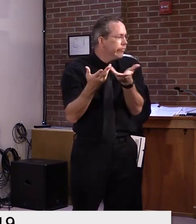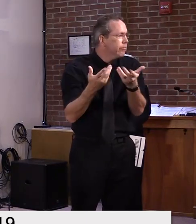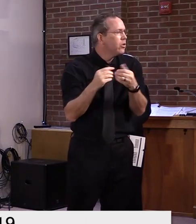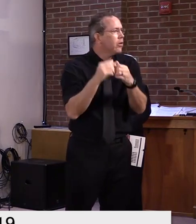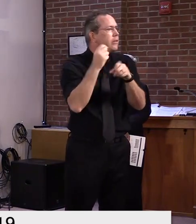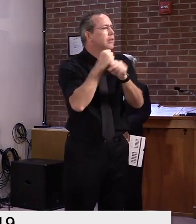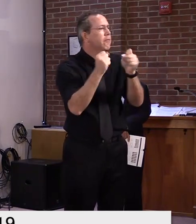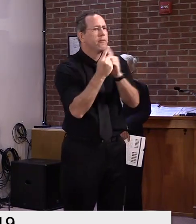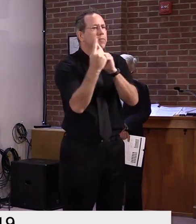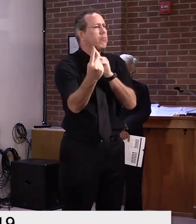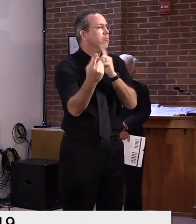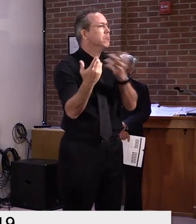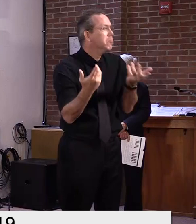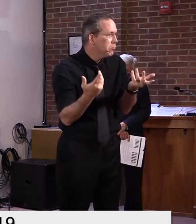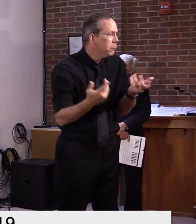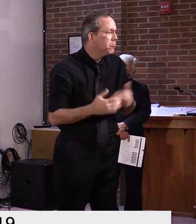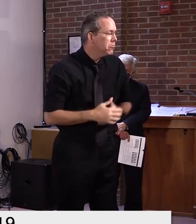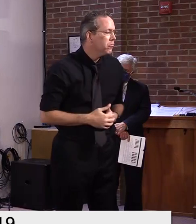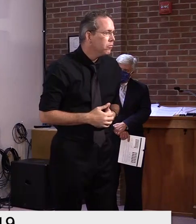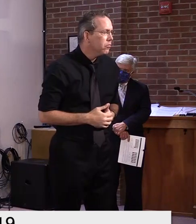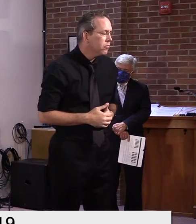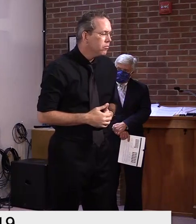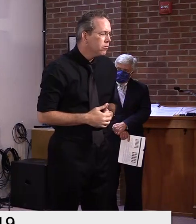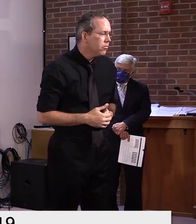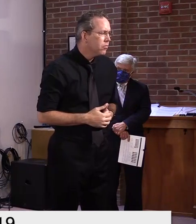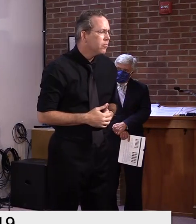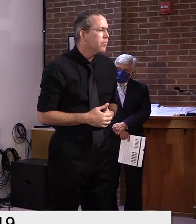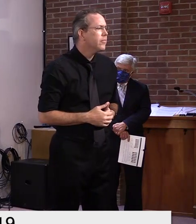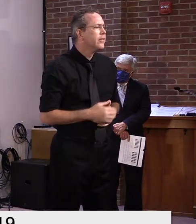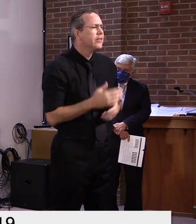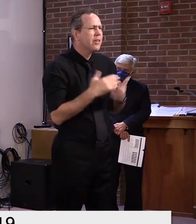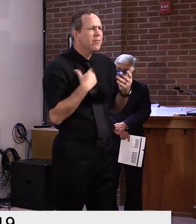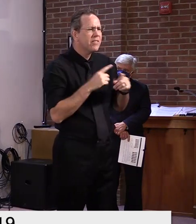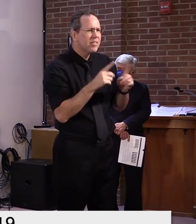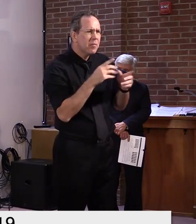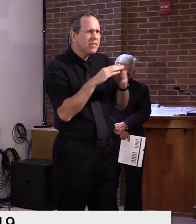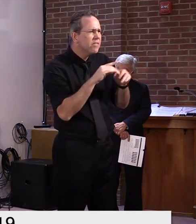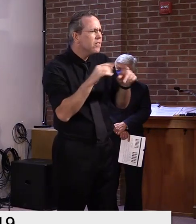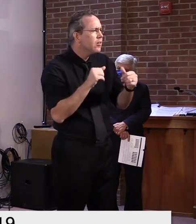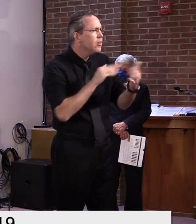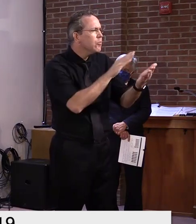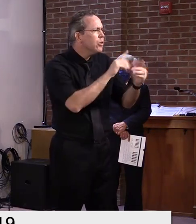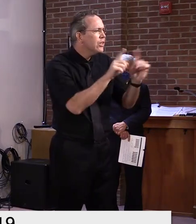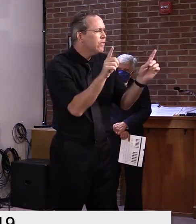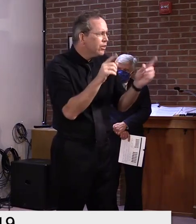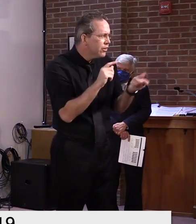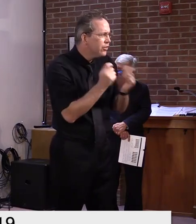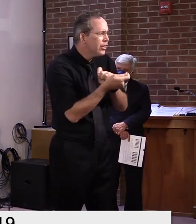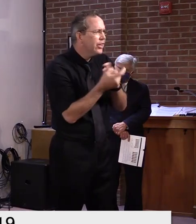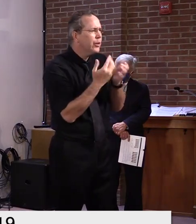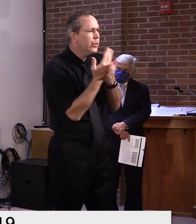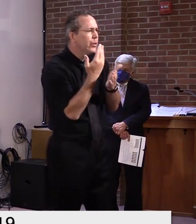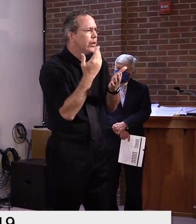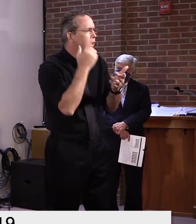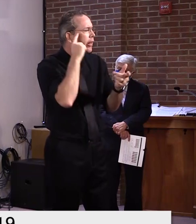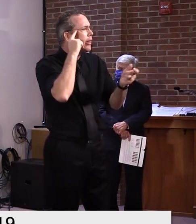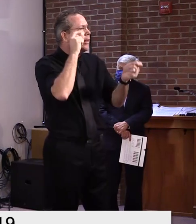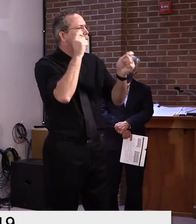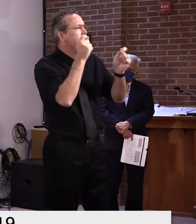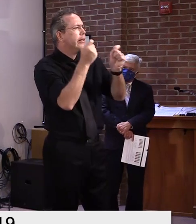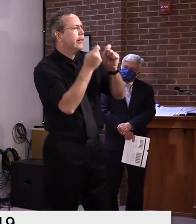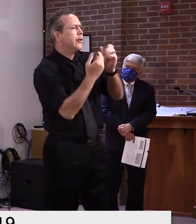this pandemic started years ago. You know, just the way we've had to deal with it on a daily basis.